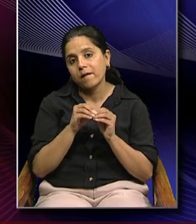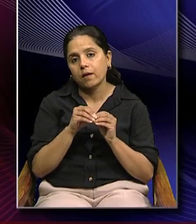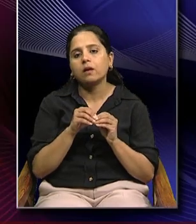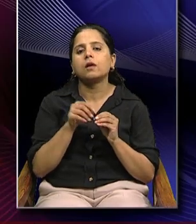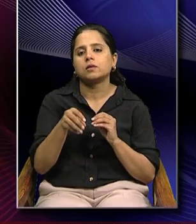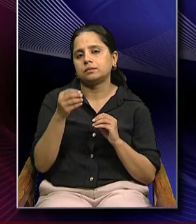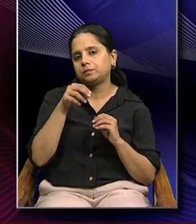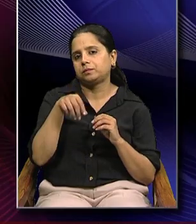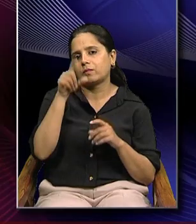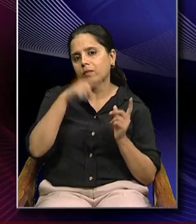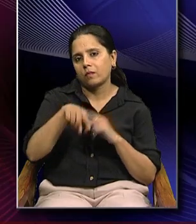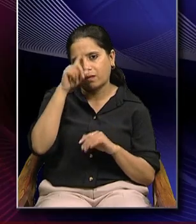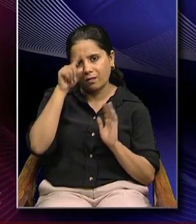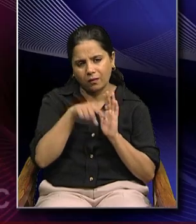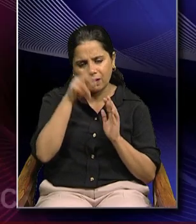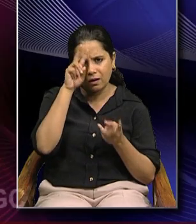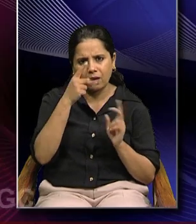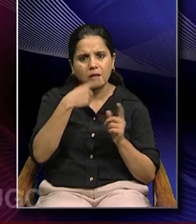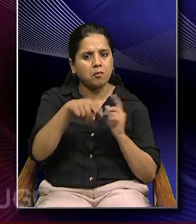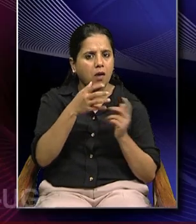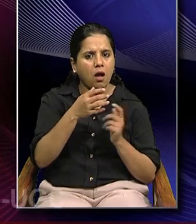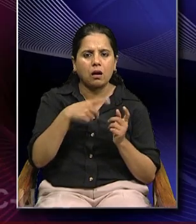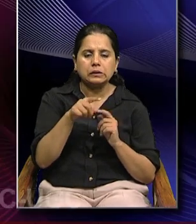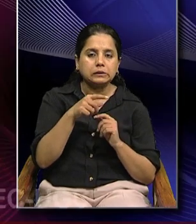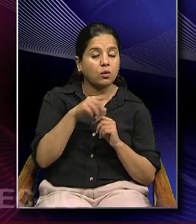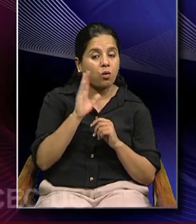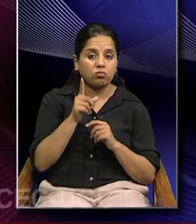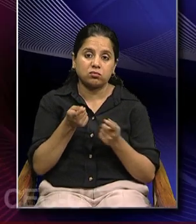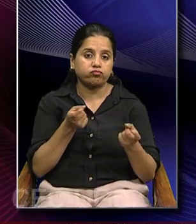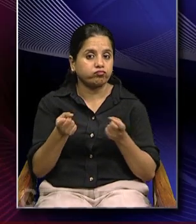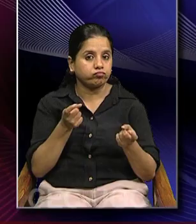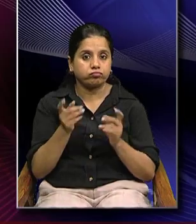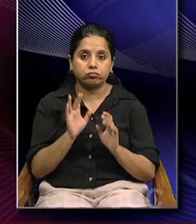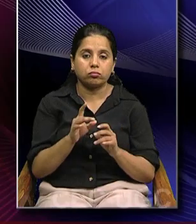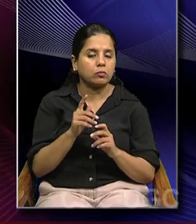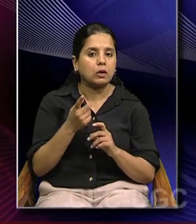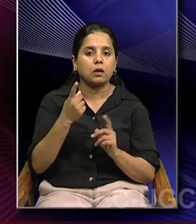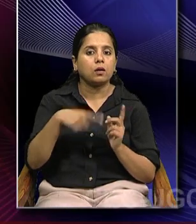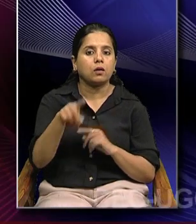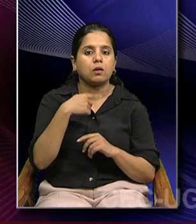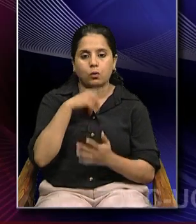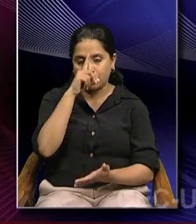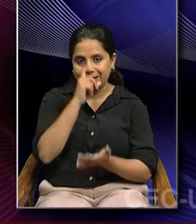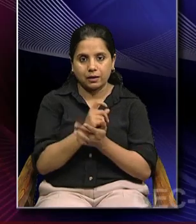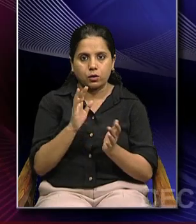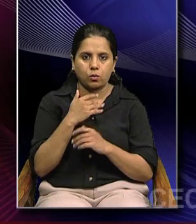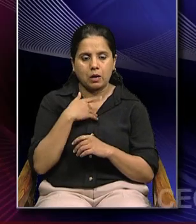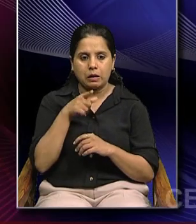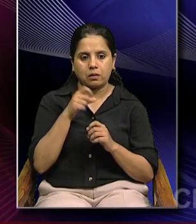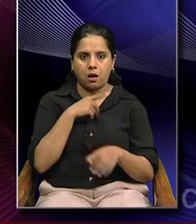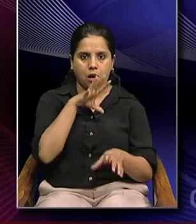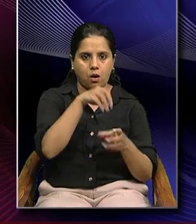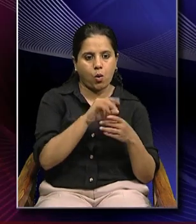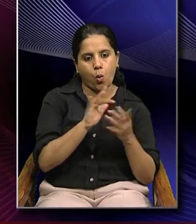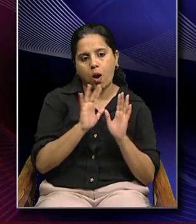paradox which every marketer is witnessing, and you have to actually manage with that. So, you can't decide that yes, we will be present